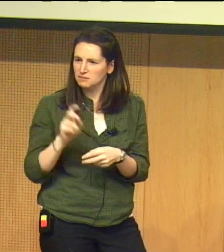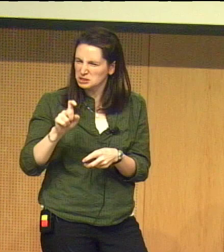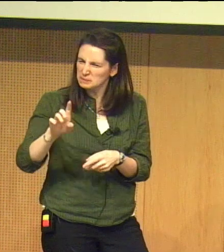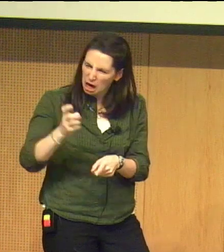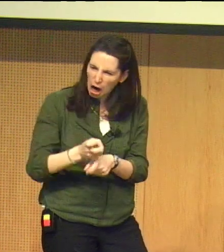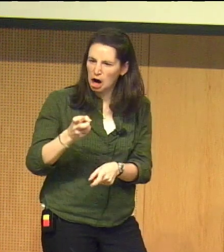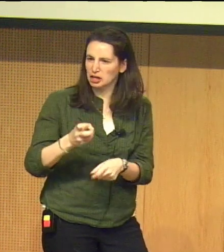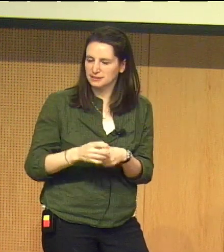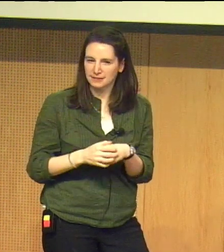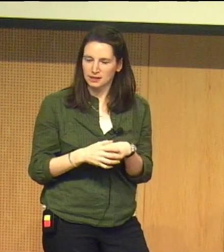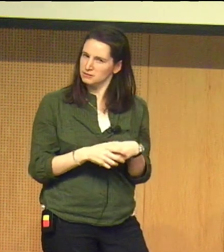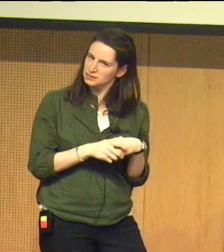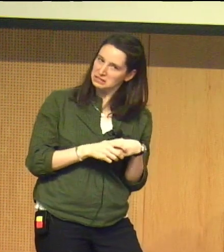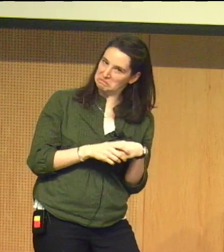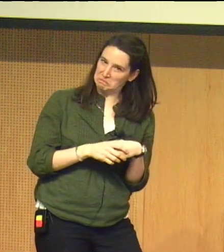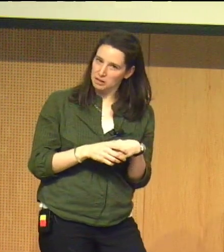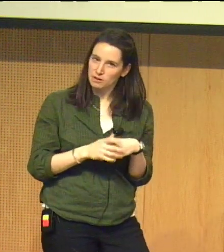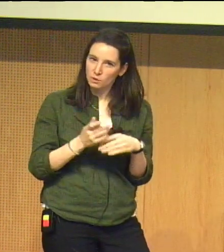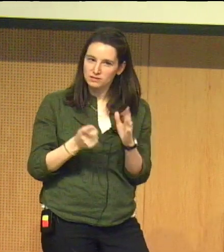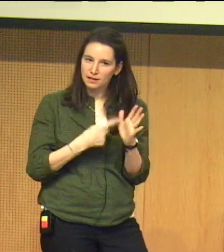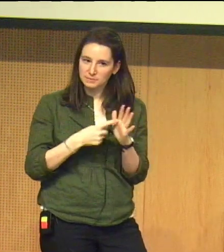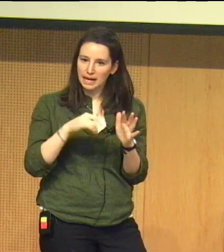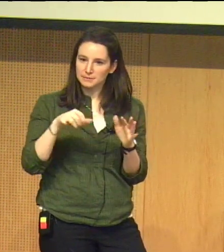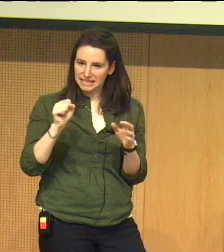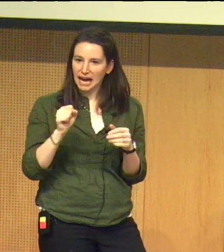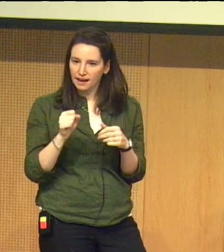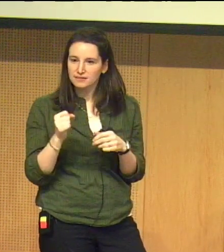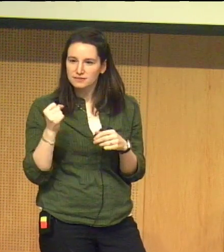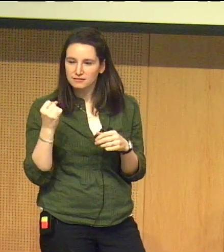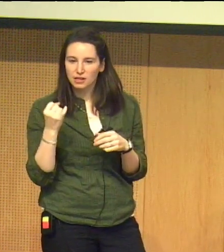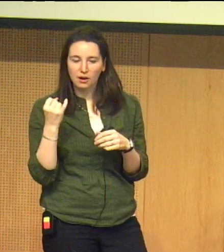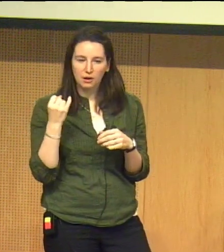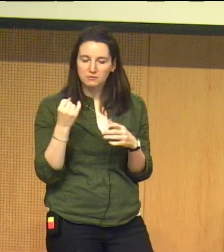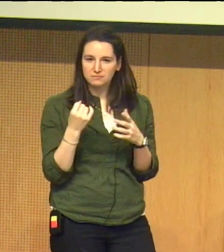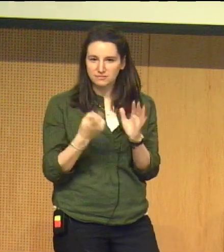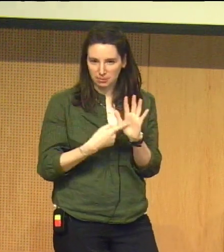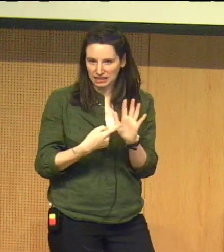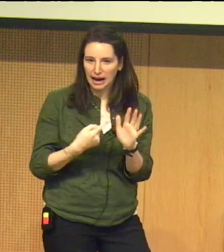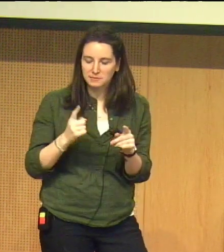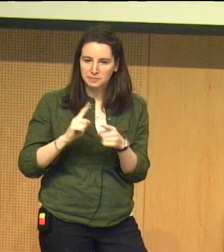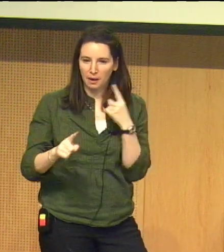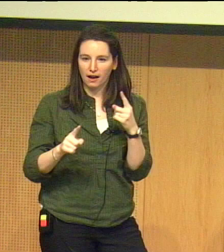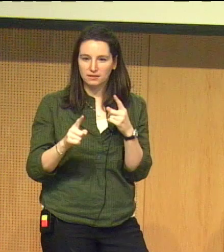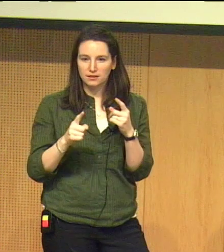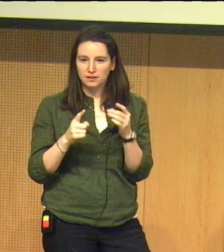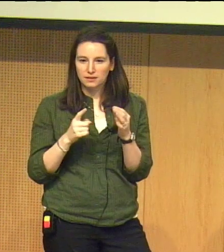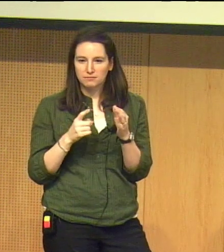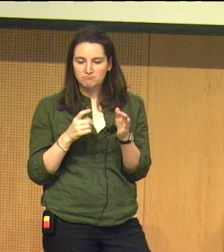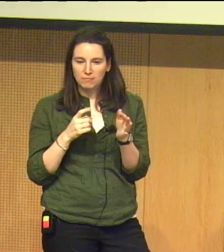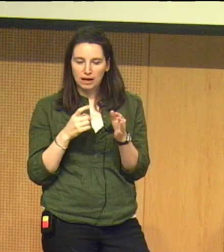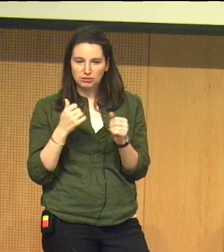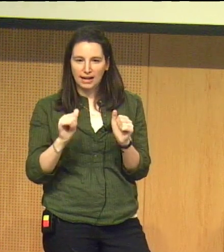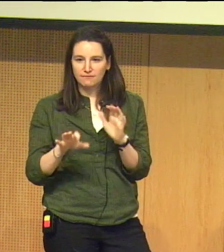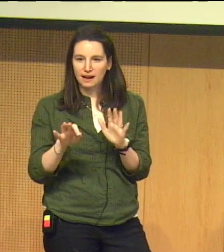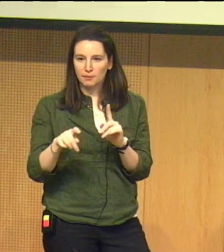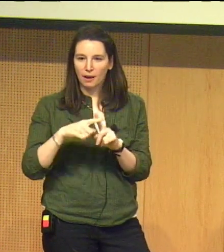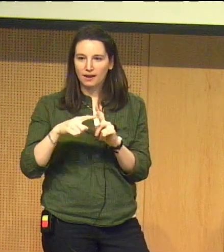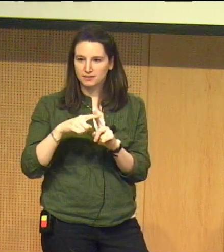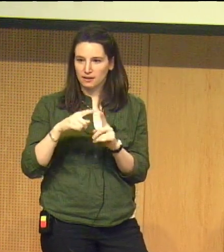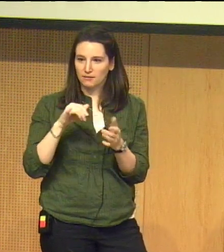must be hard. Like, well, sometimes yes, sometimes, but I try to find the positive